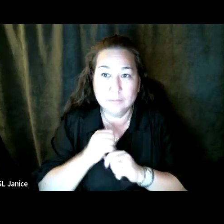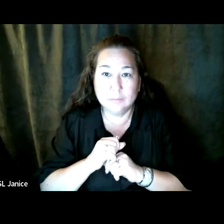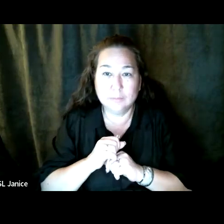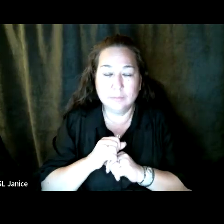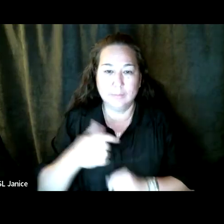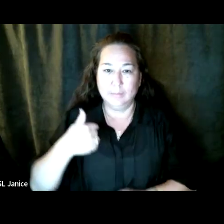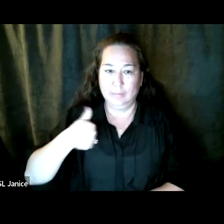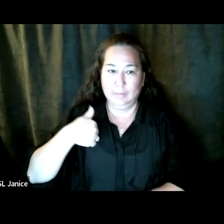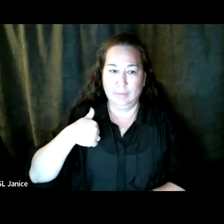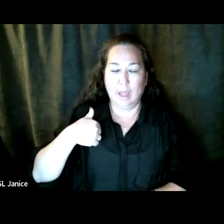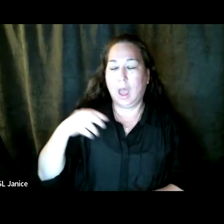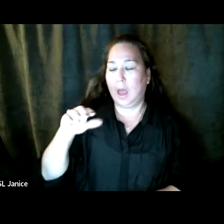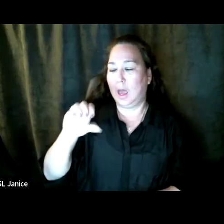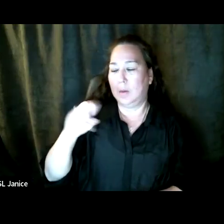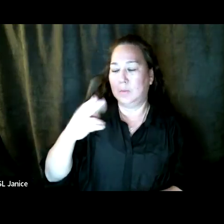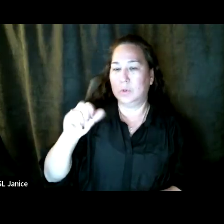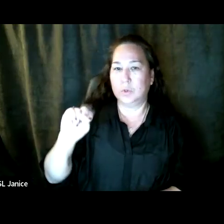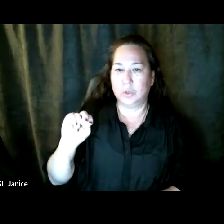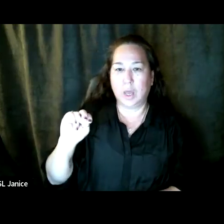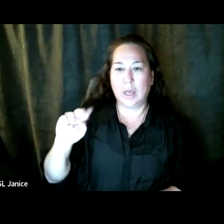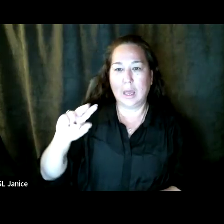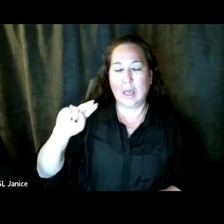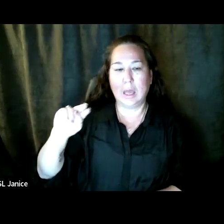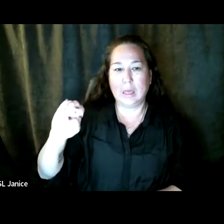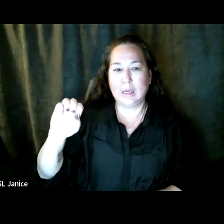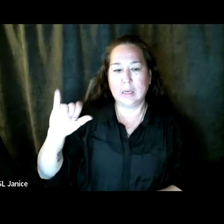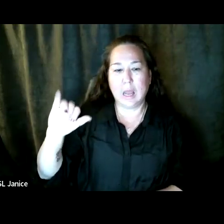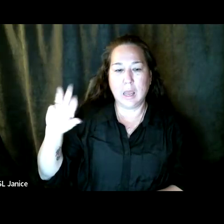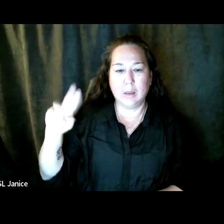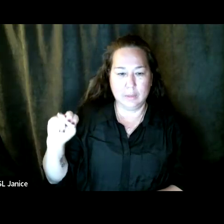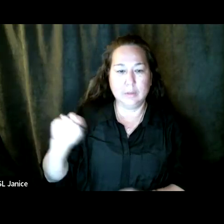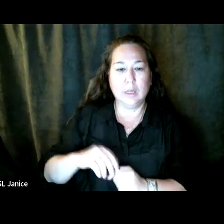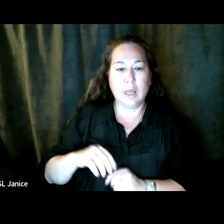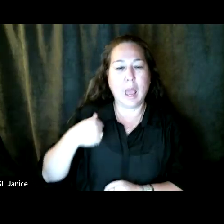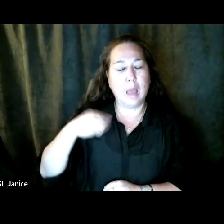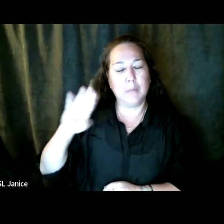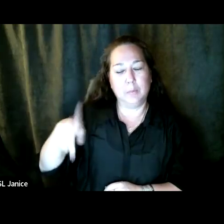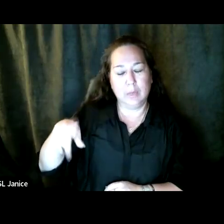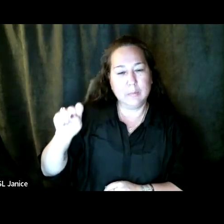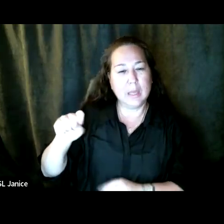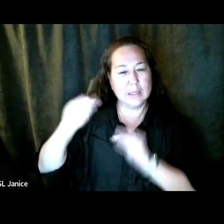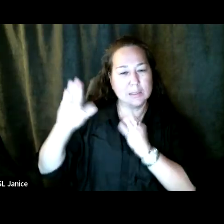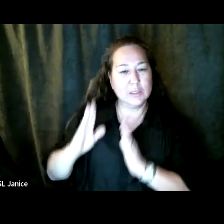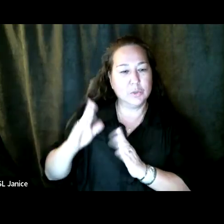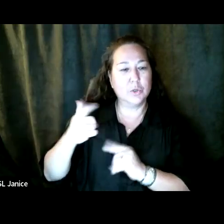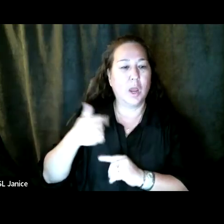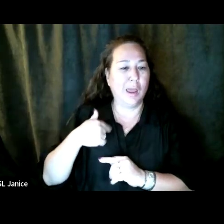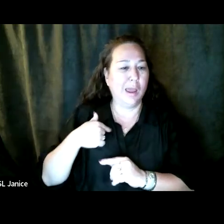My name is Sean Nayan. I'm a BPS teacher, and I also coach track and cross country at Boston Latin